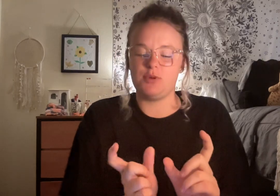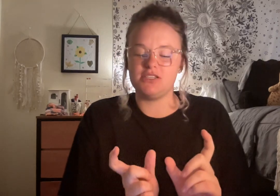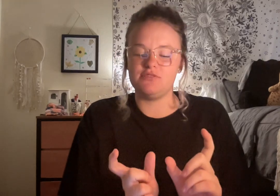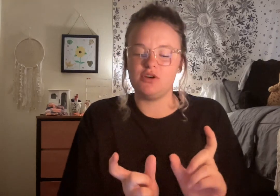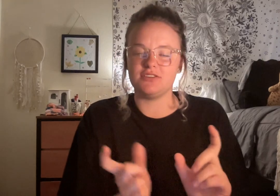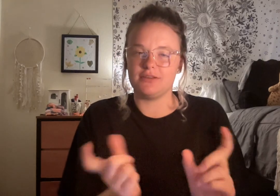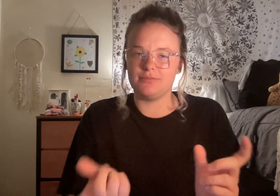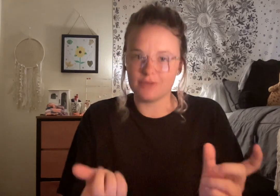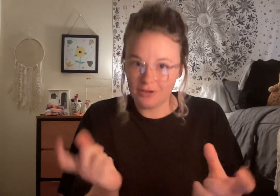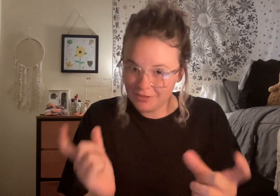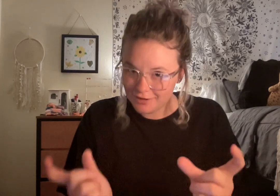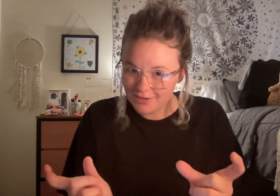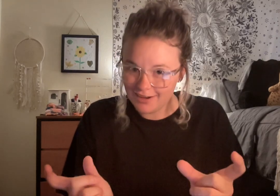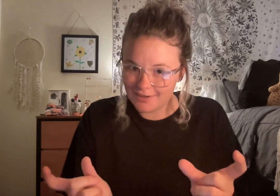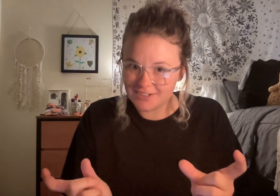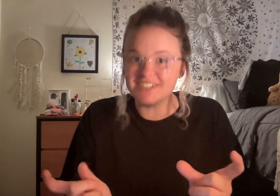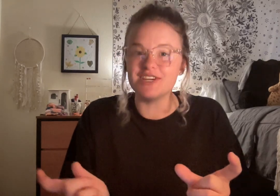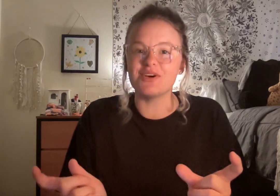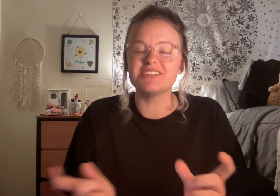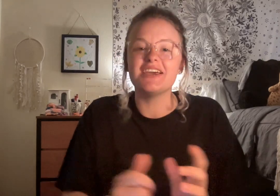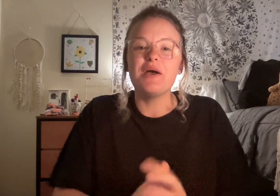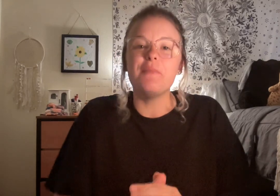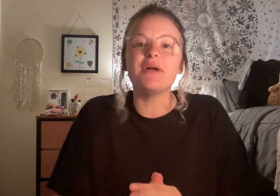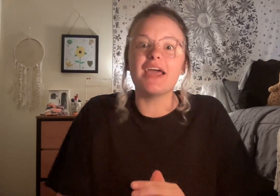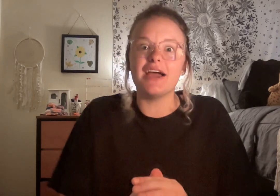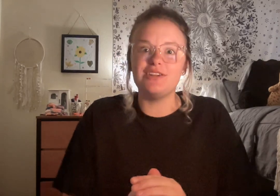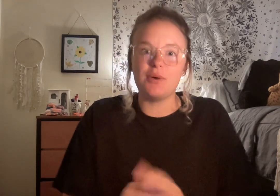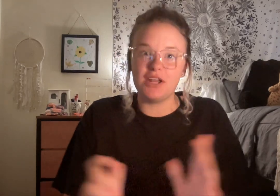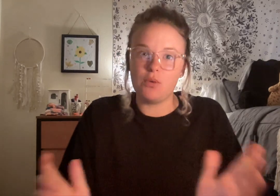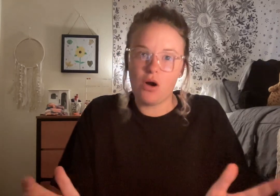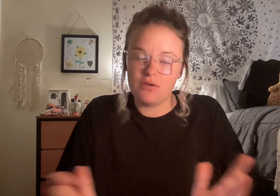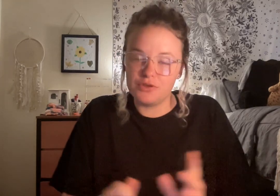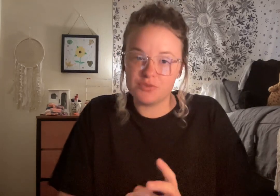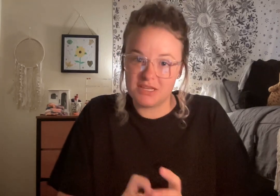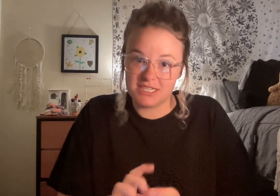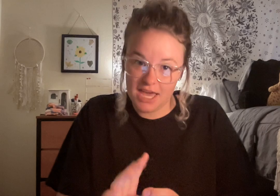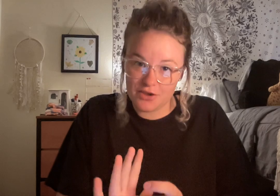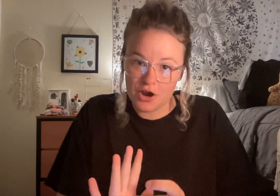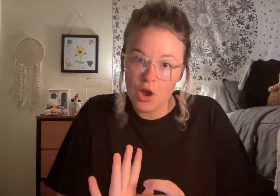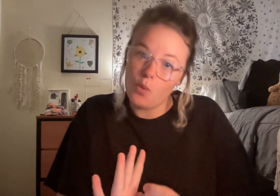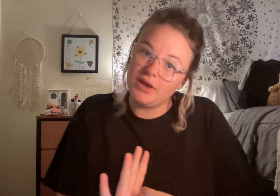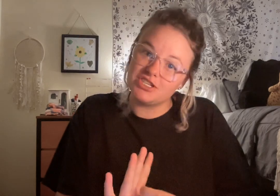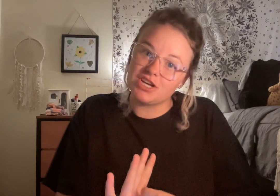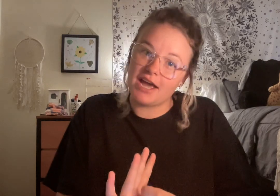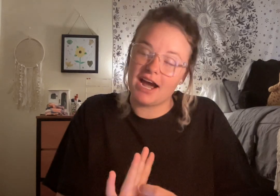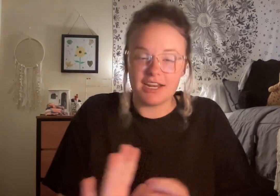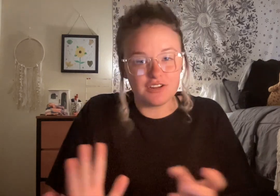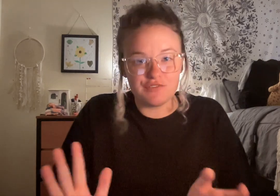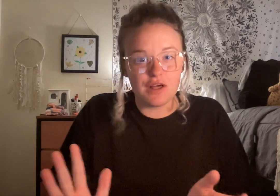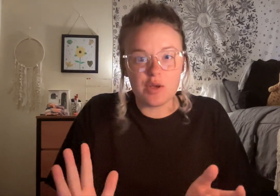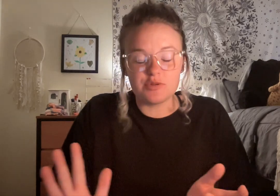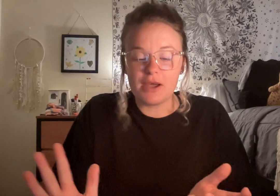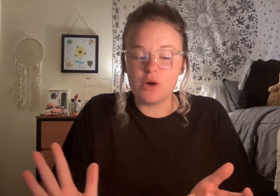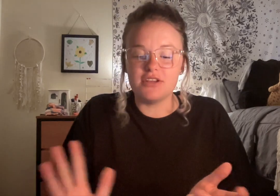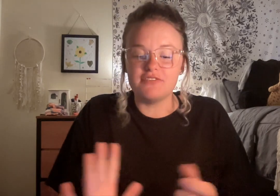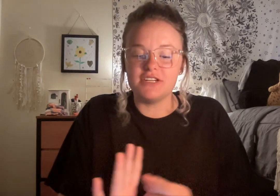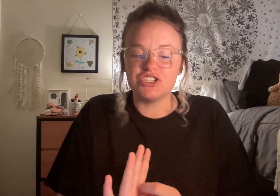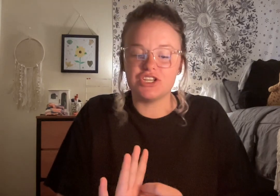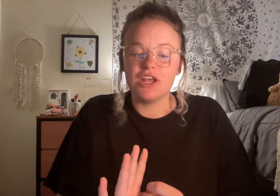responsive was, and clearly I know what teaching was, but I had no idea what all of those meant together, which I kind of developed my own definition